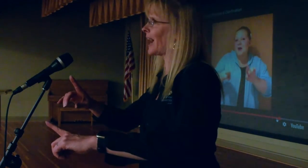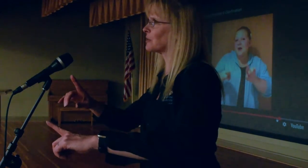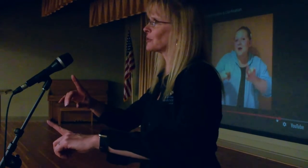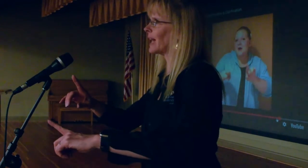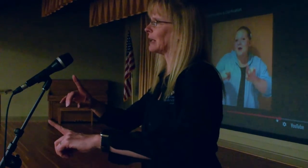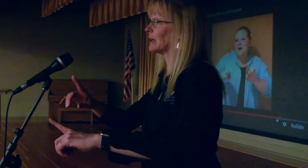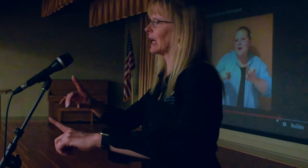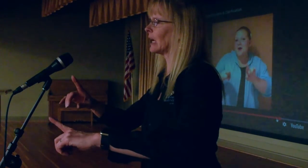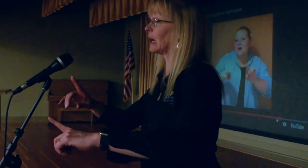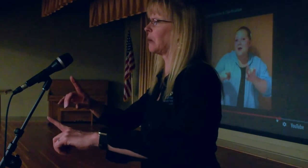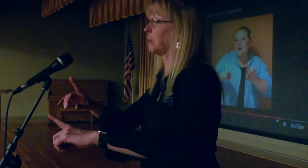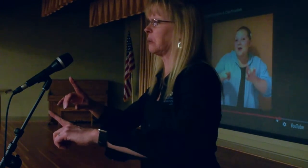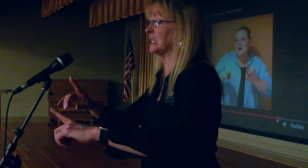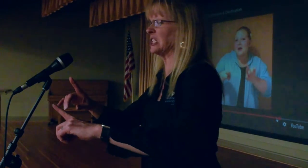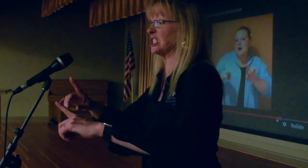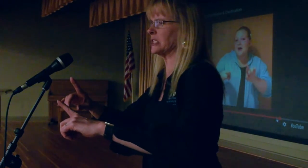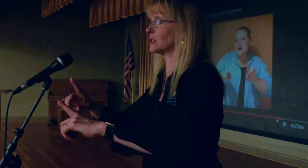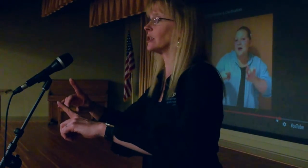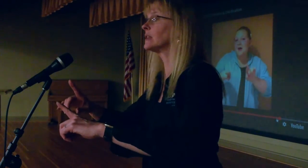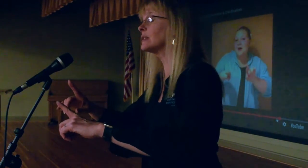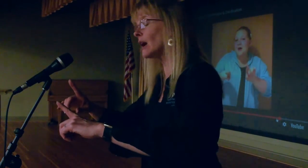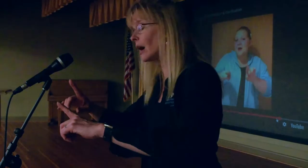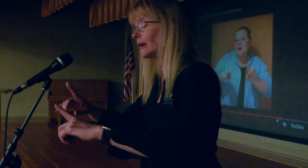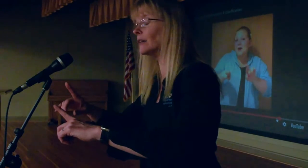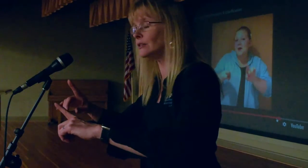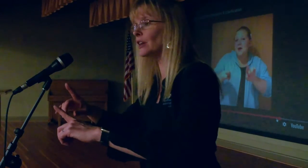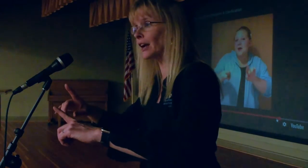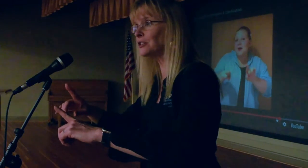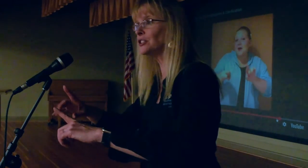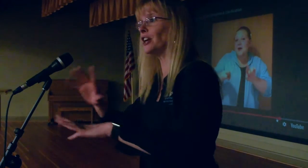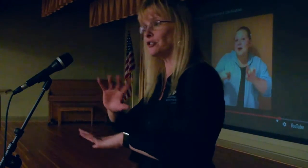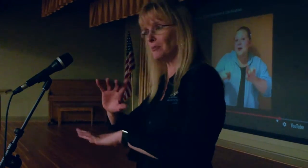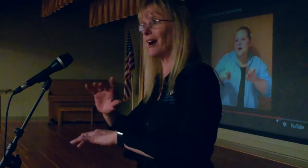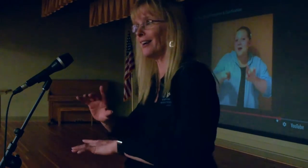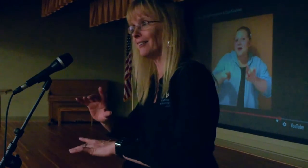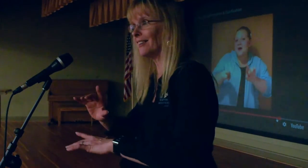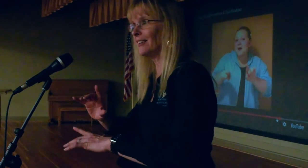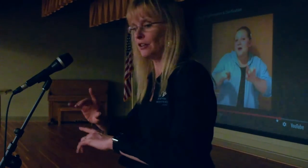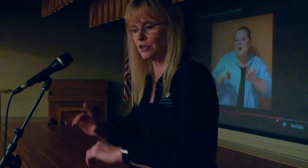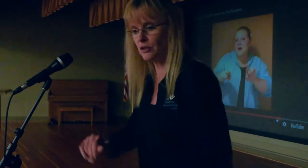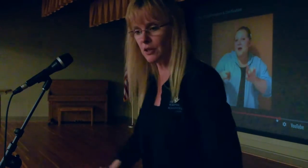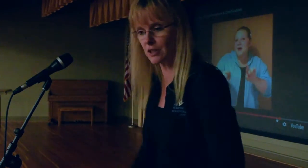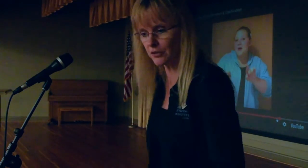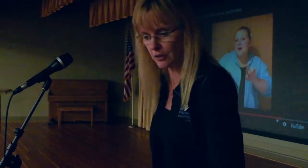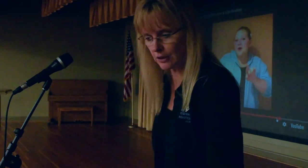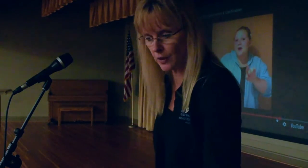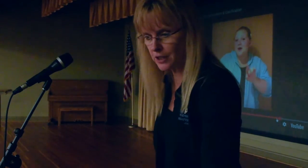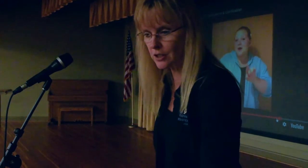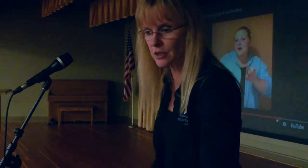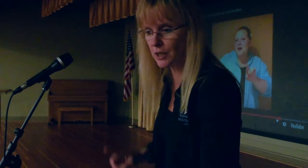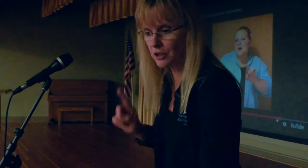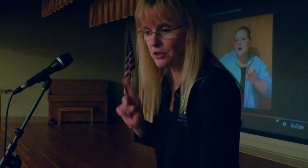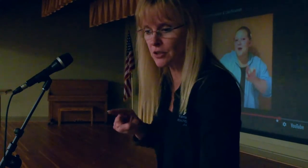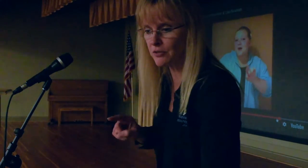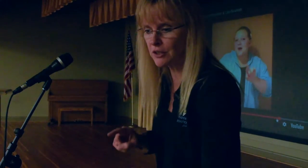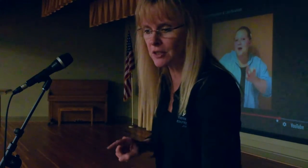capture that. You're like, oh, what did she didn't sign. She actually changed her mind. She's going a different direction. So here's her first